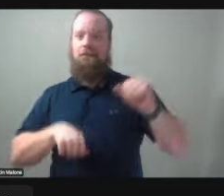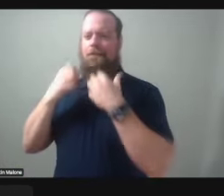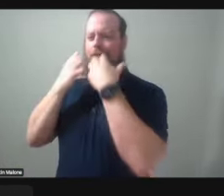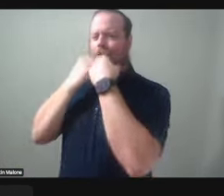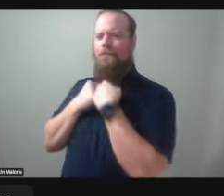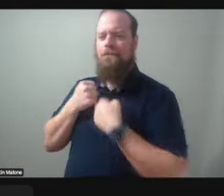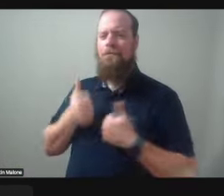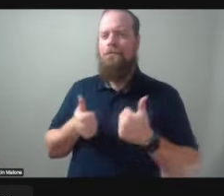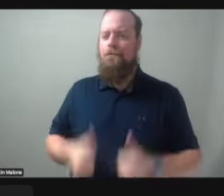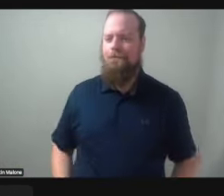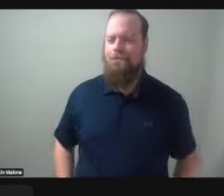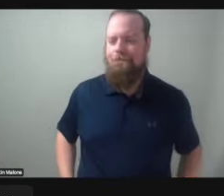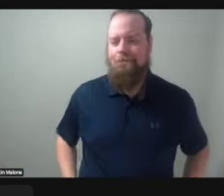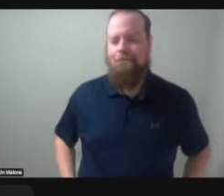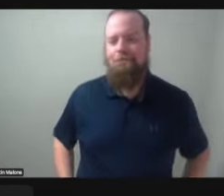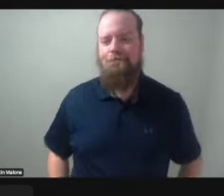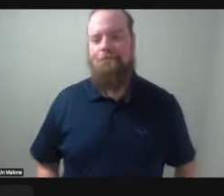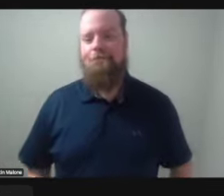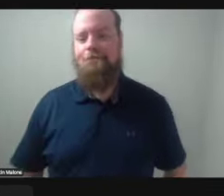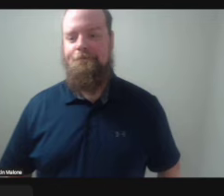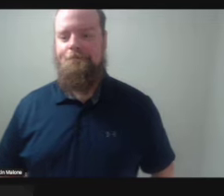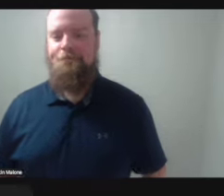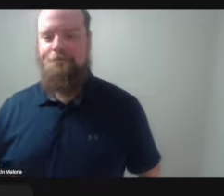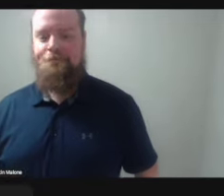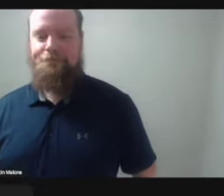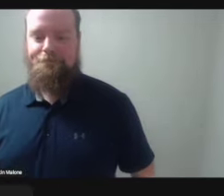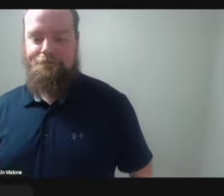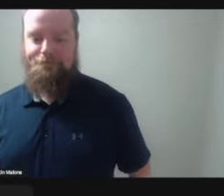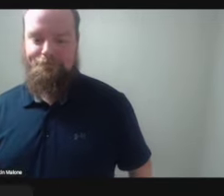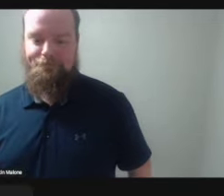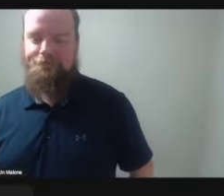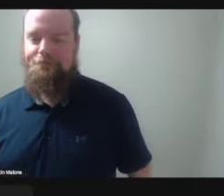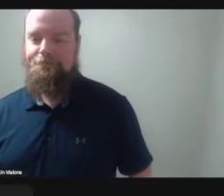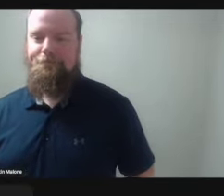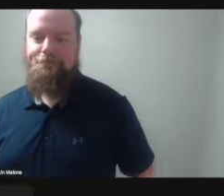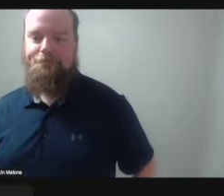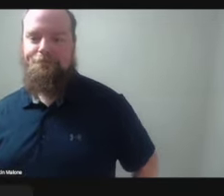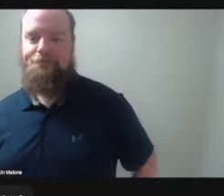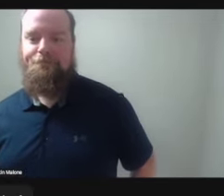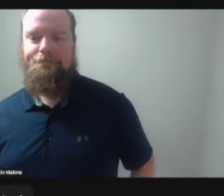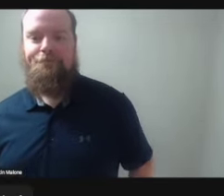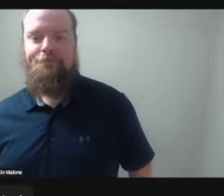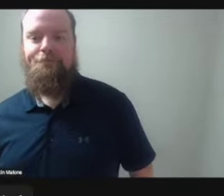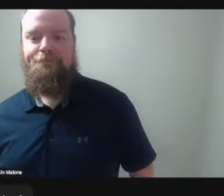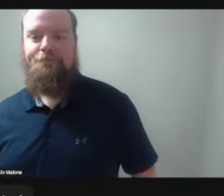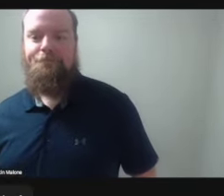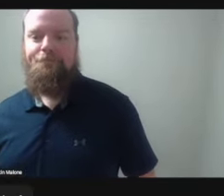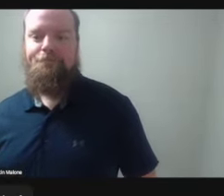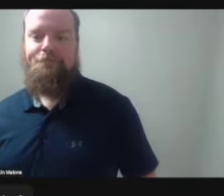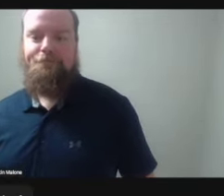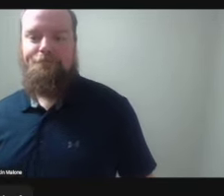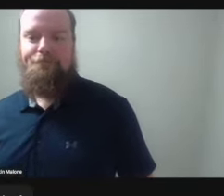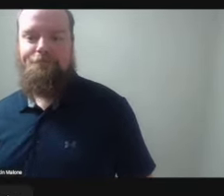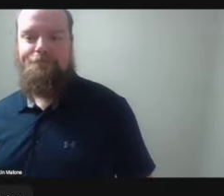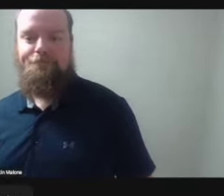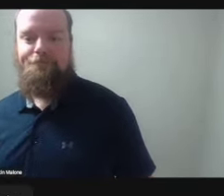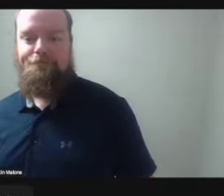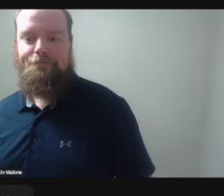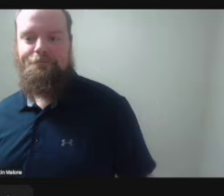shackles crying, and a hearing baby that's happy and using American Sign Language or some form of sign language.